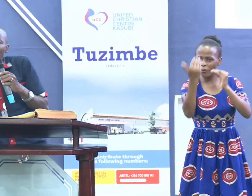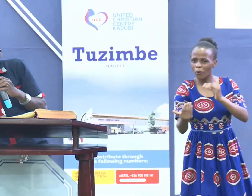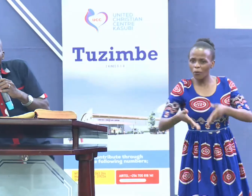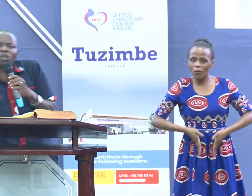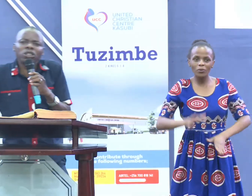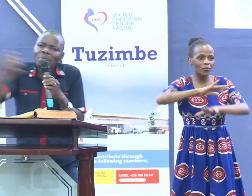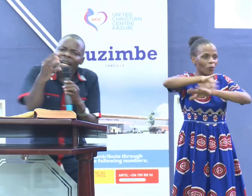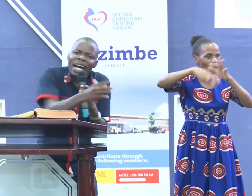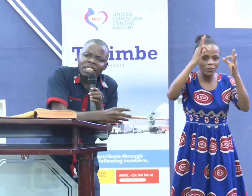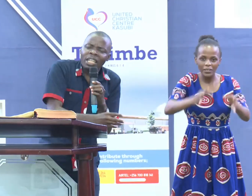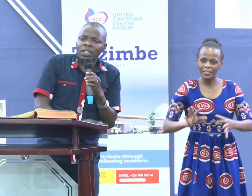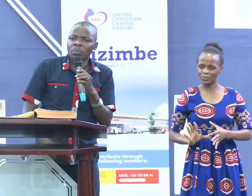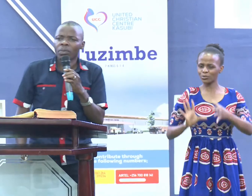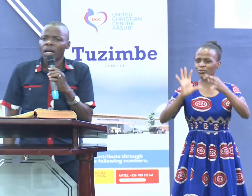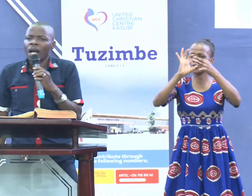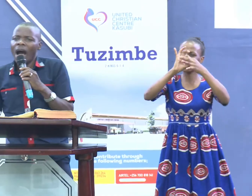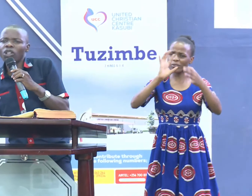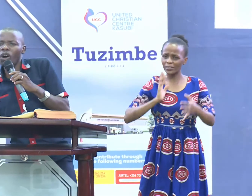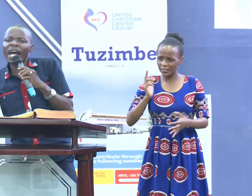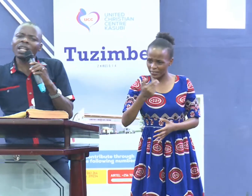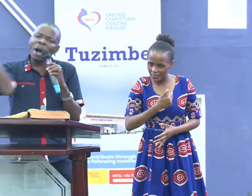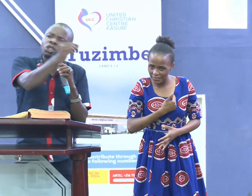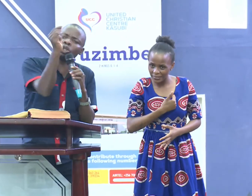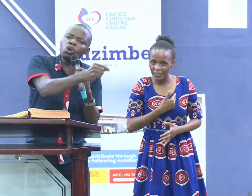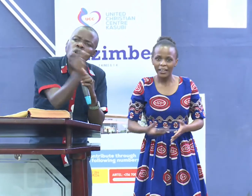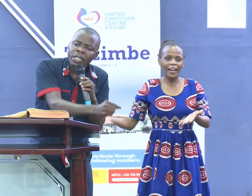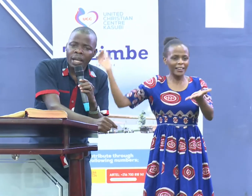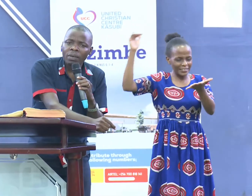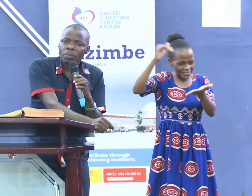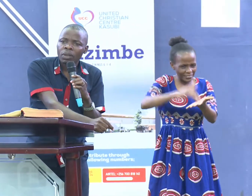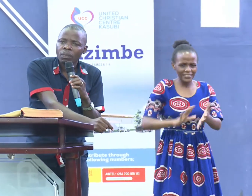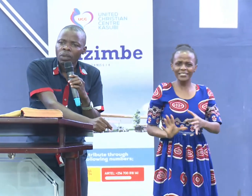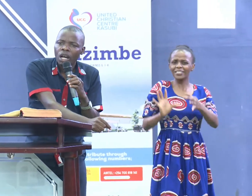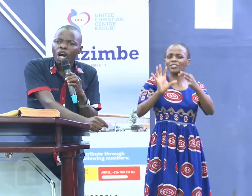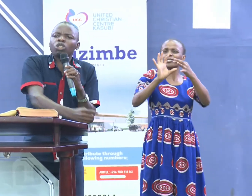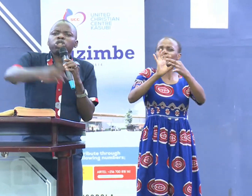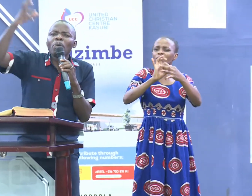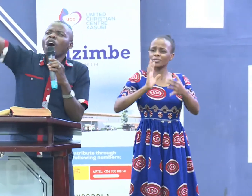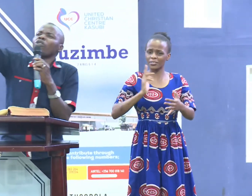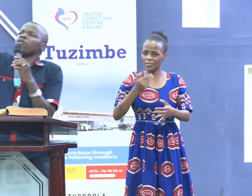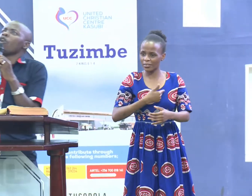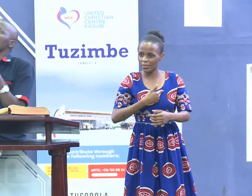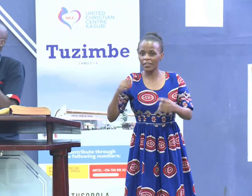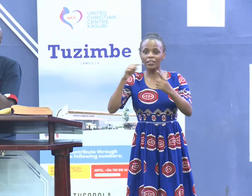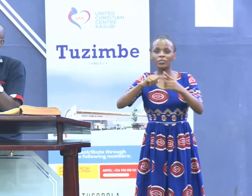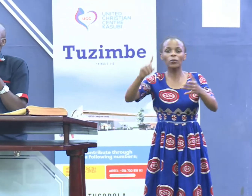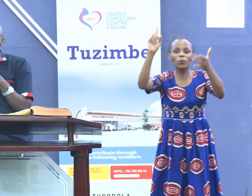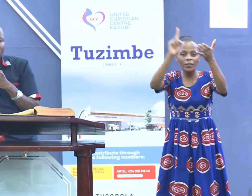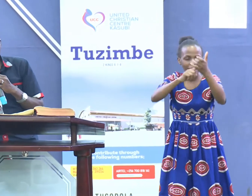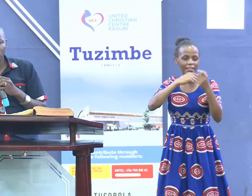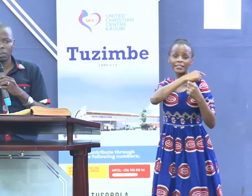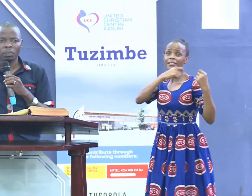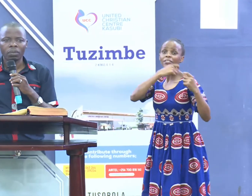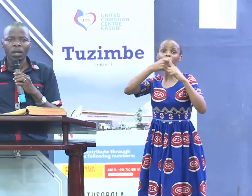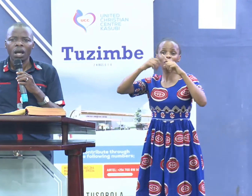all creations. That he reconciles you. That he conjoins us. That